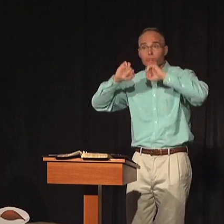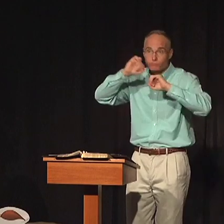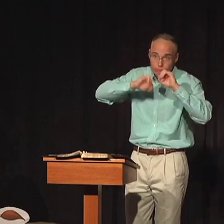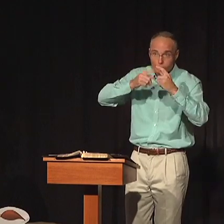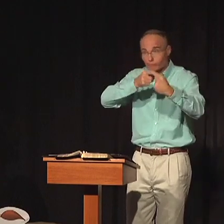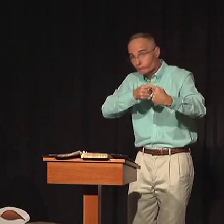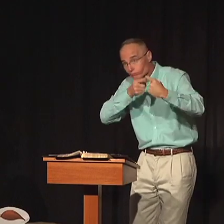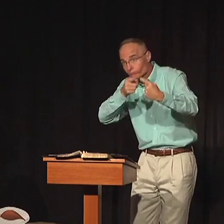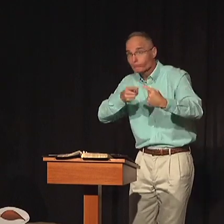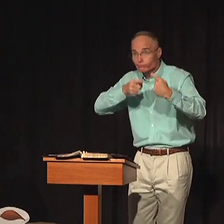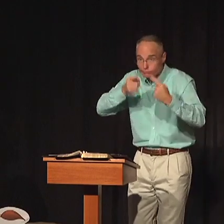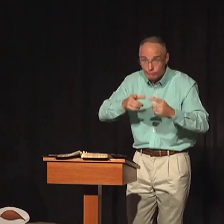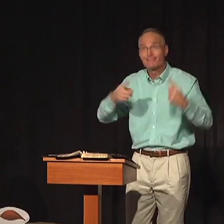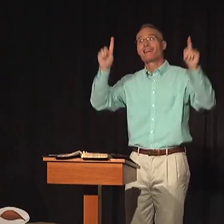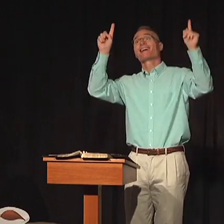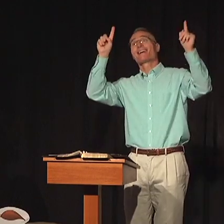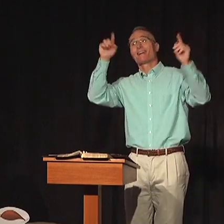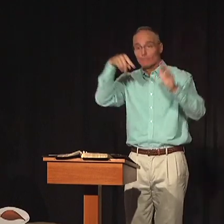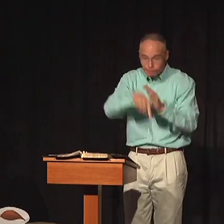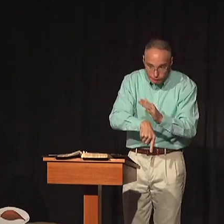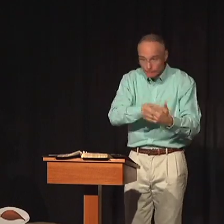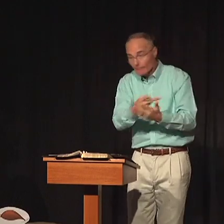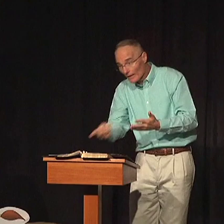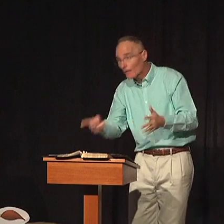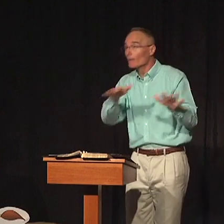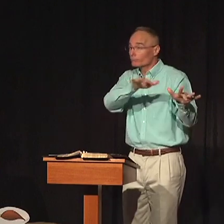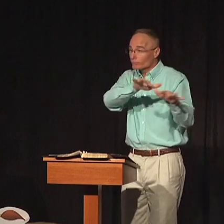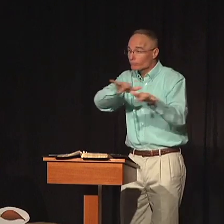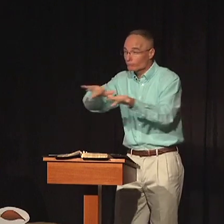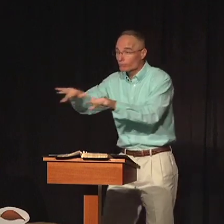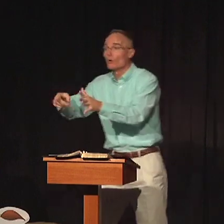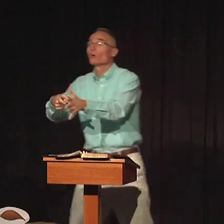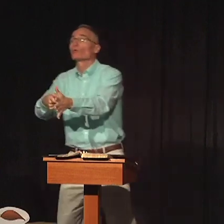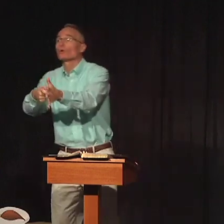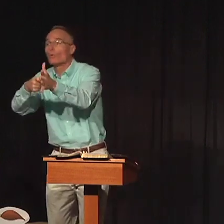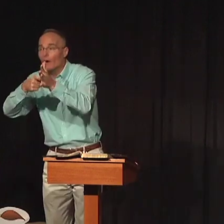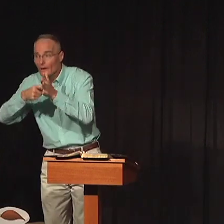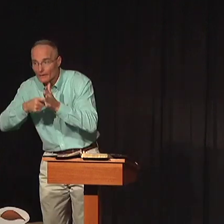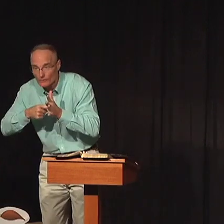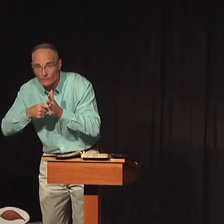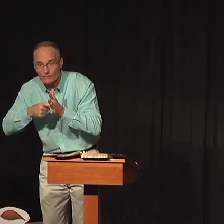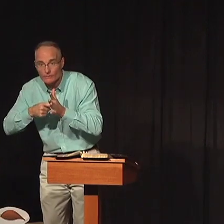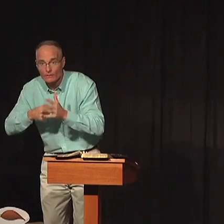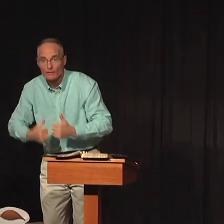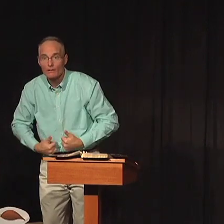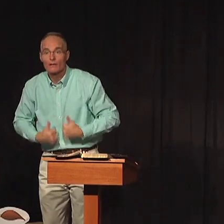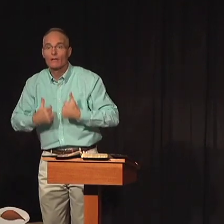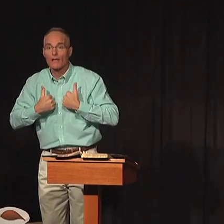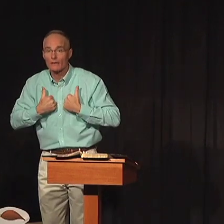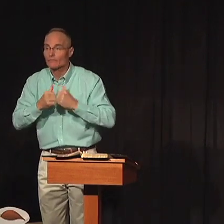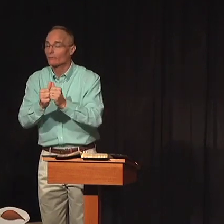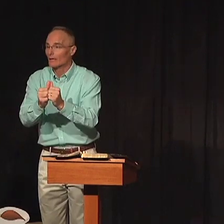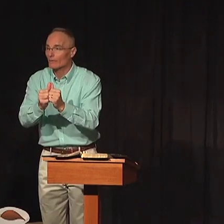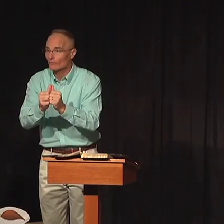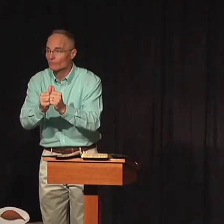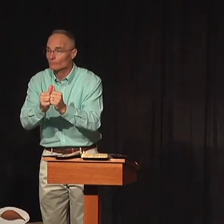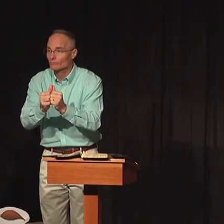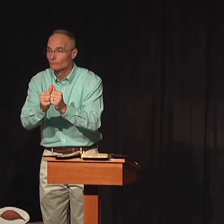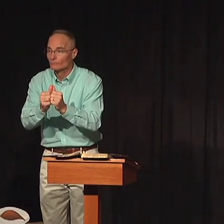you're going to get beat up. You're going to have struggles, ups and downs, successes and failures. That requires life